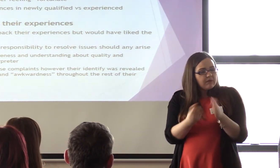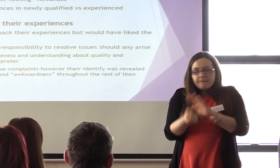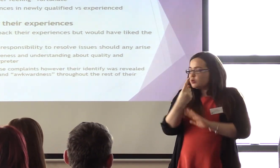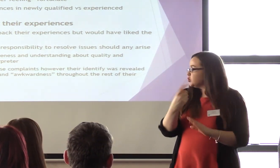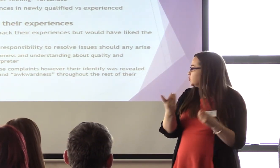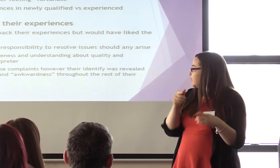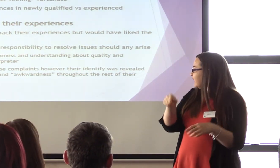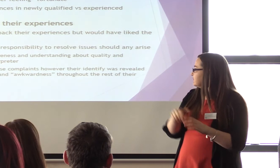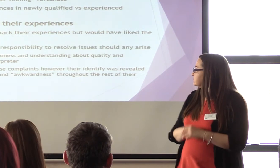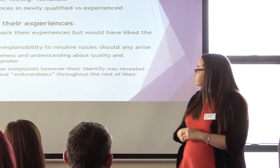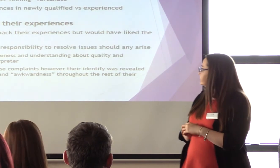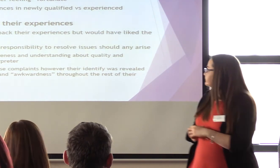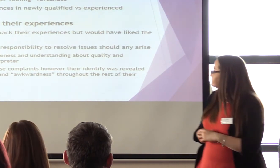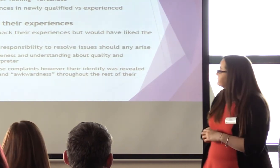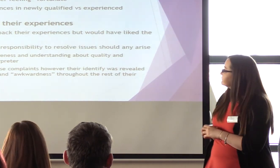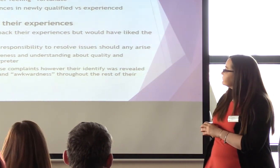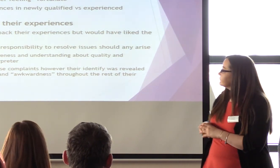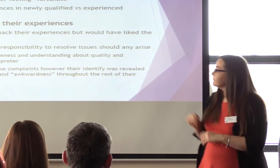to give that feedback back to them.